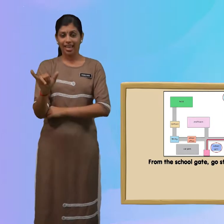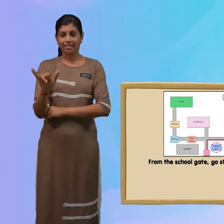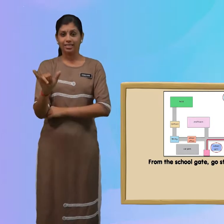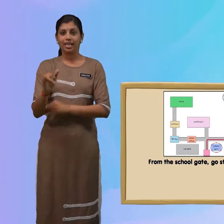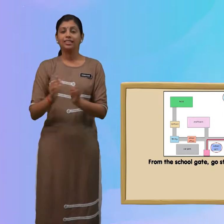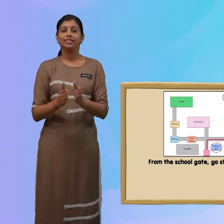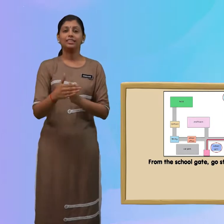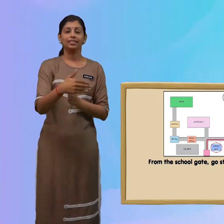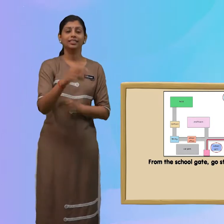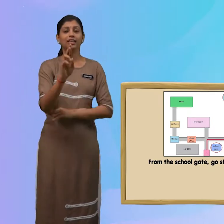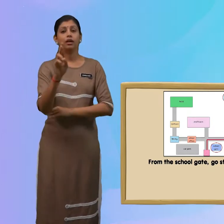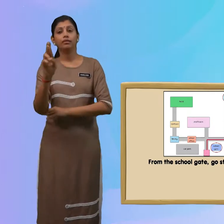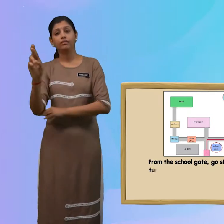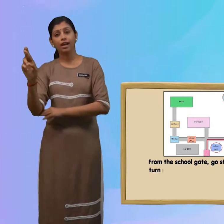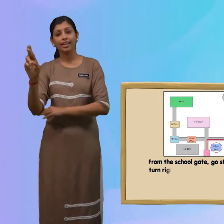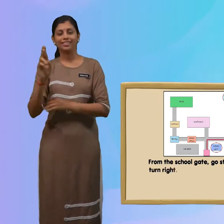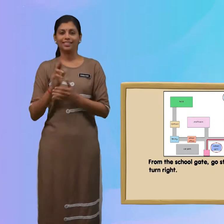Yes, turn right.